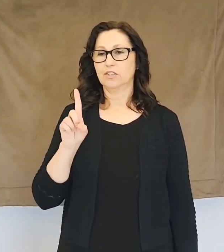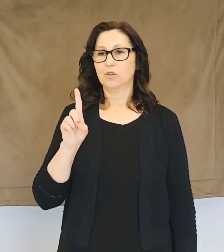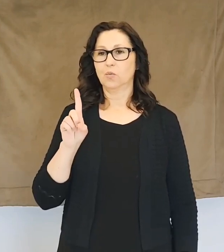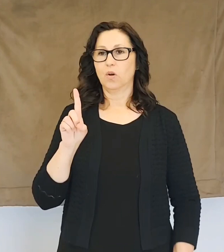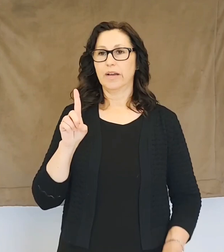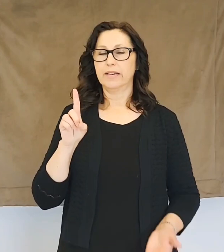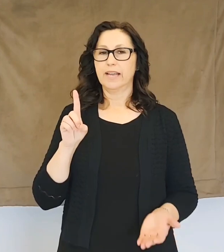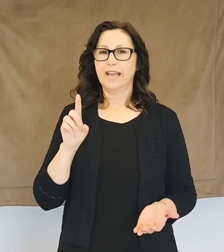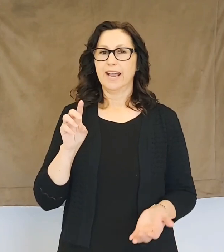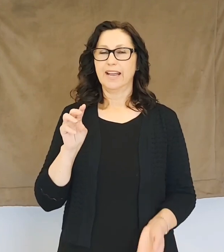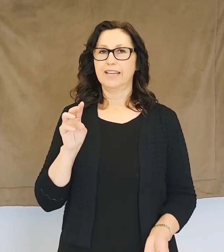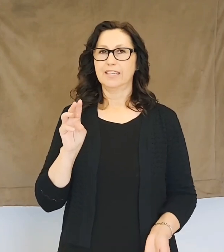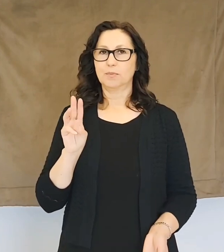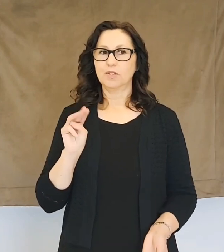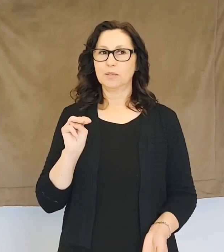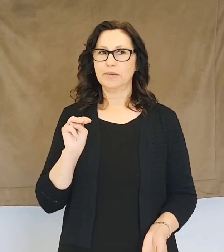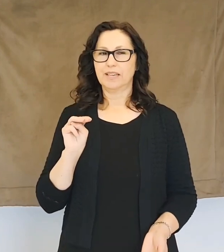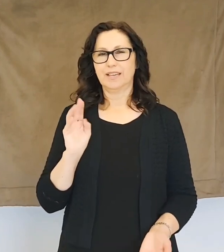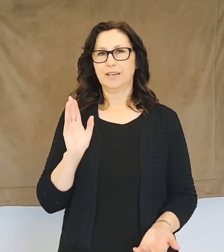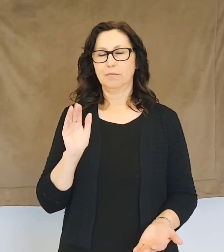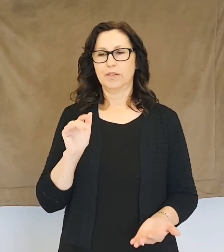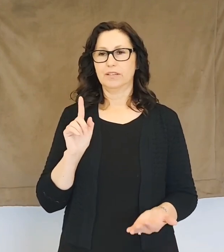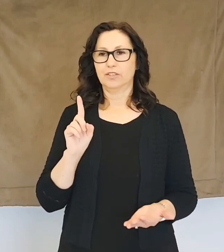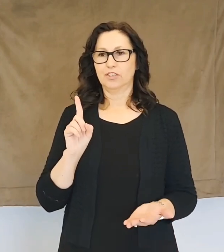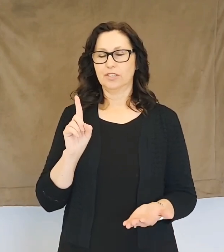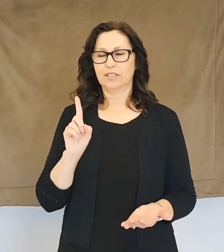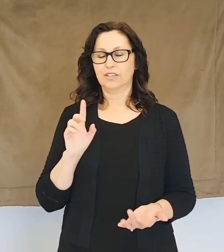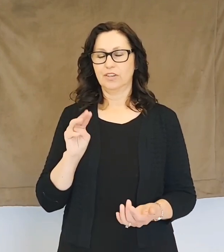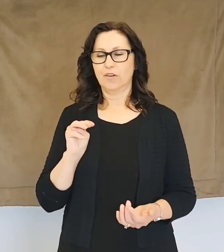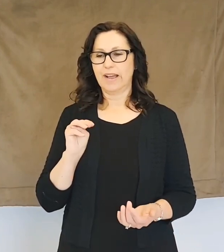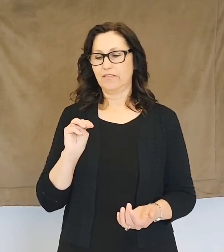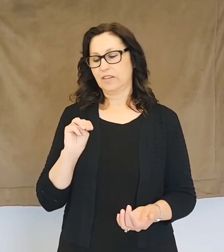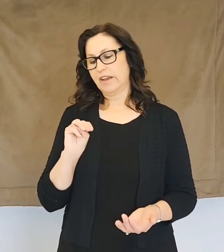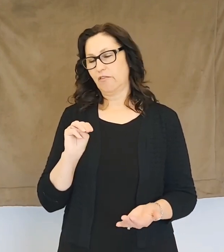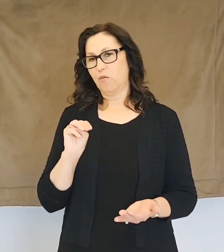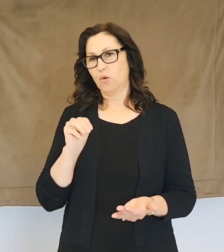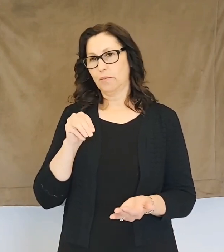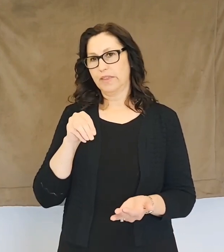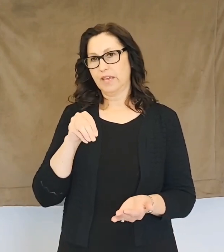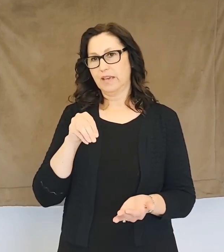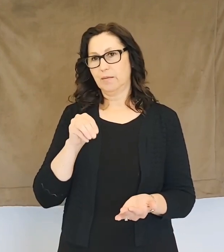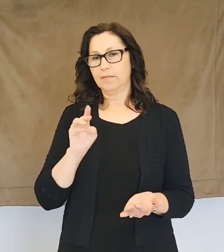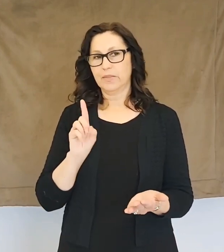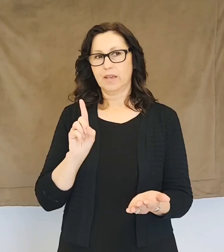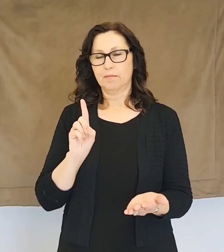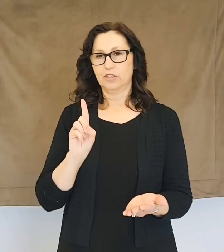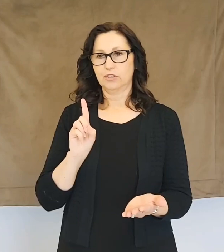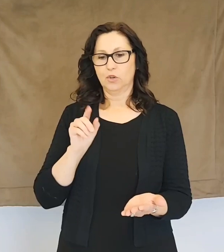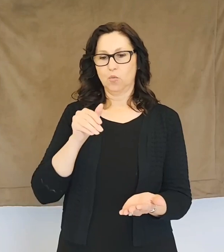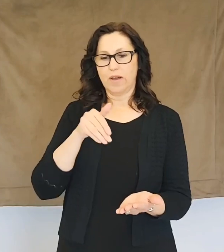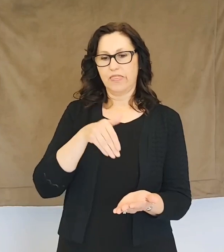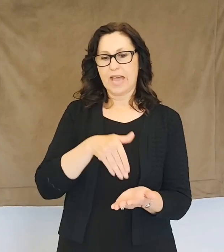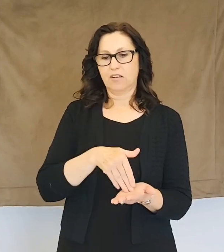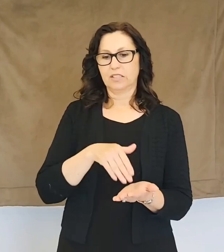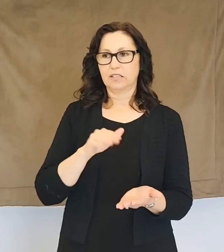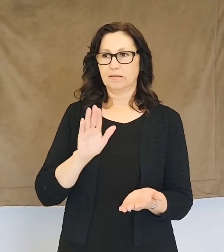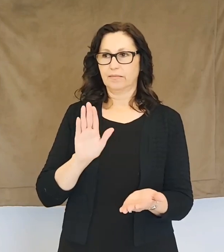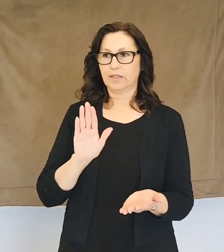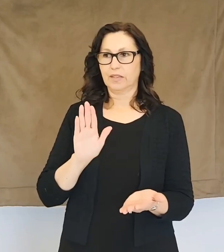you do 1. And it's supposed to be an M, but you don't have to like form the M, but you do 1,000,